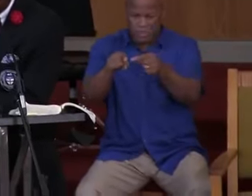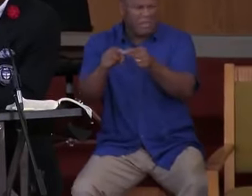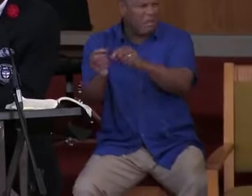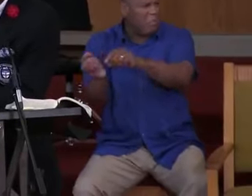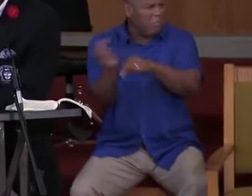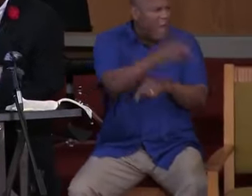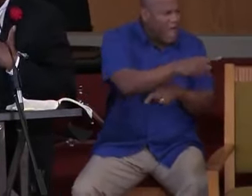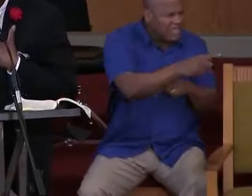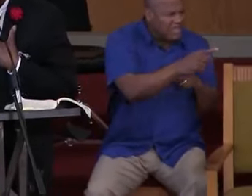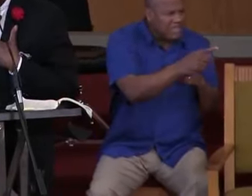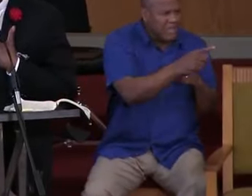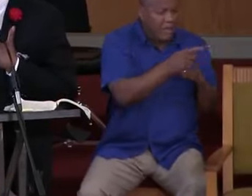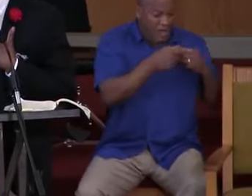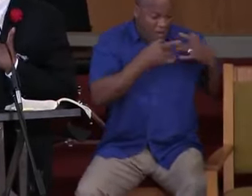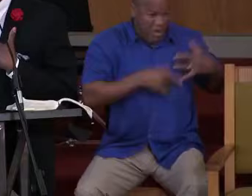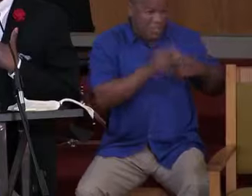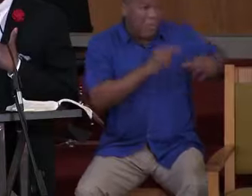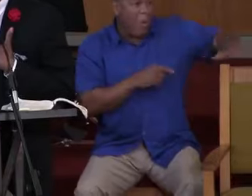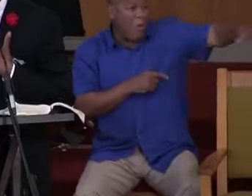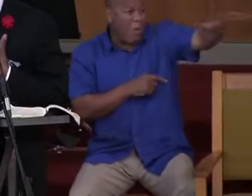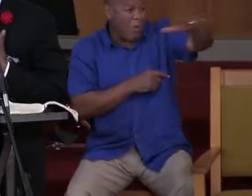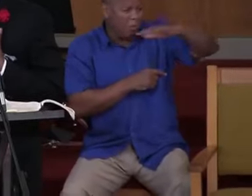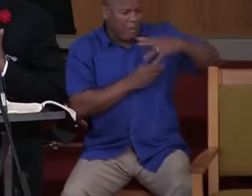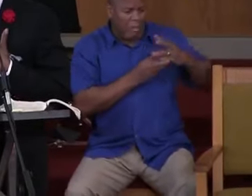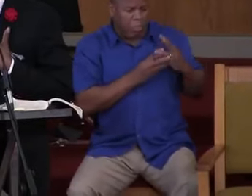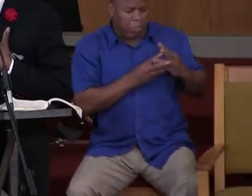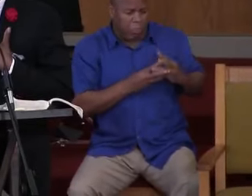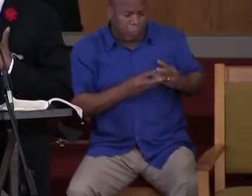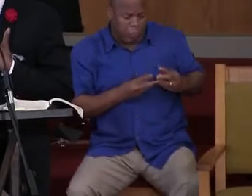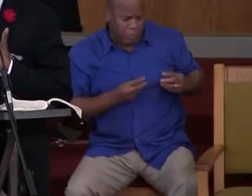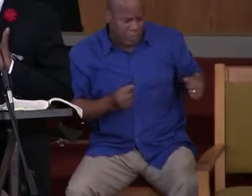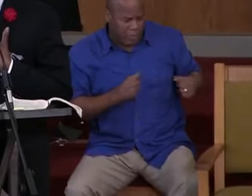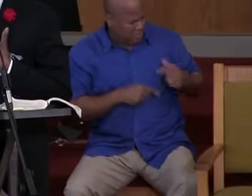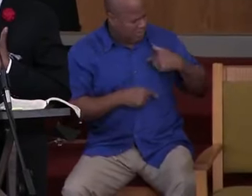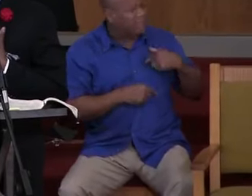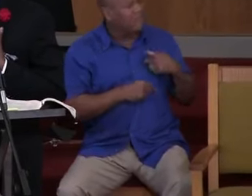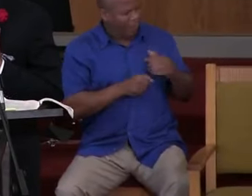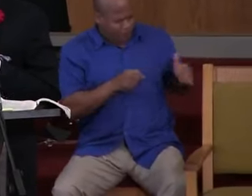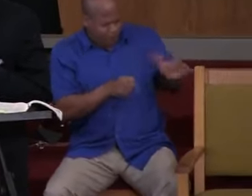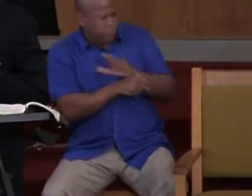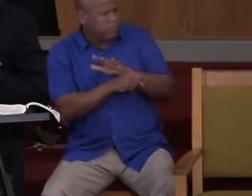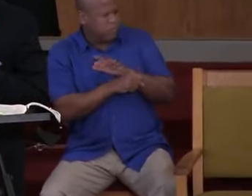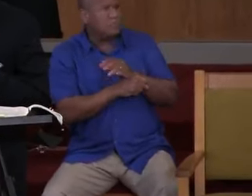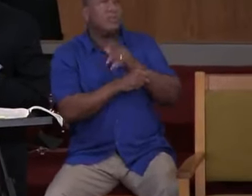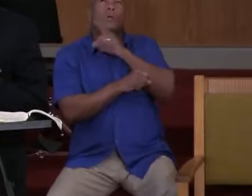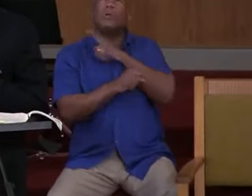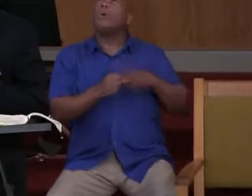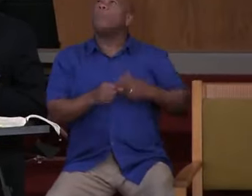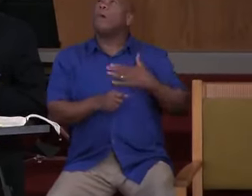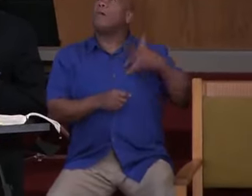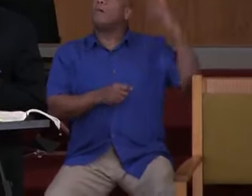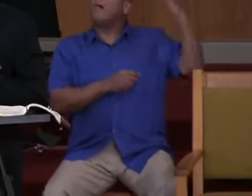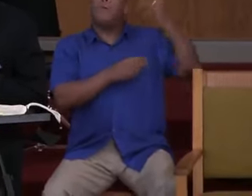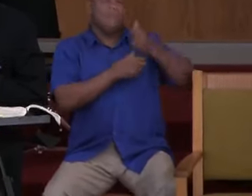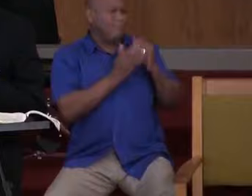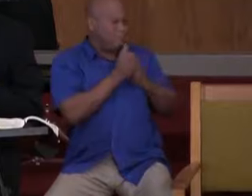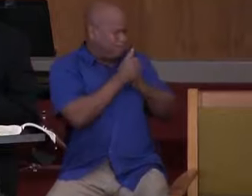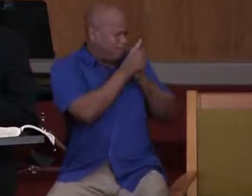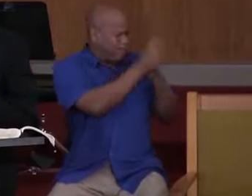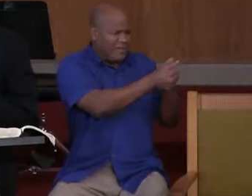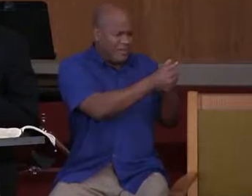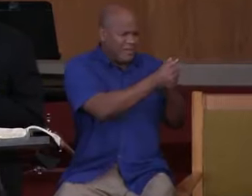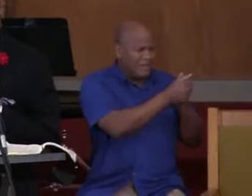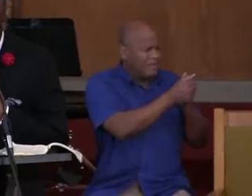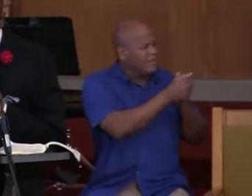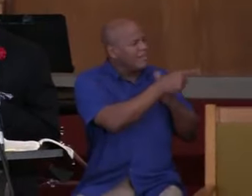melt. Yet I wholly followed the Lord my God. And Moses swore on that day, surely the